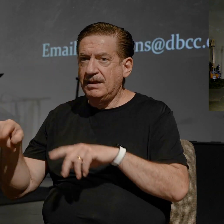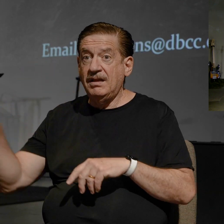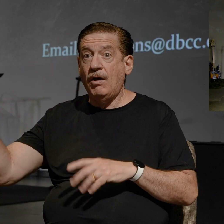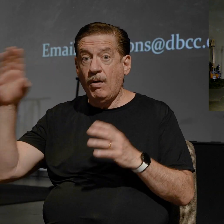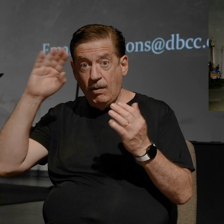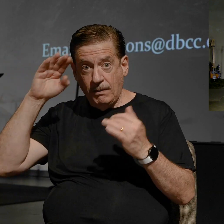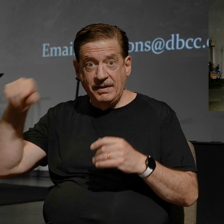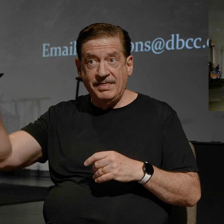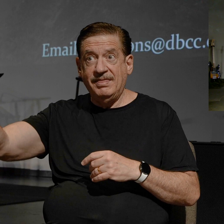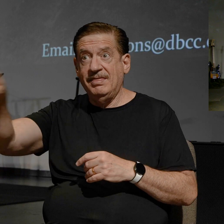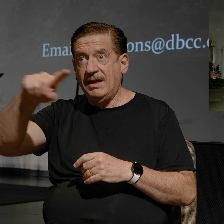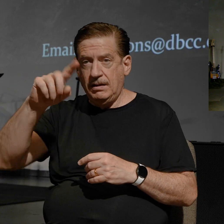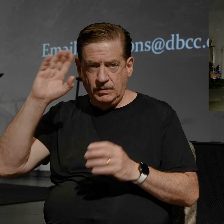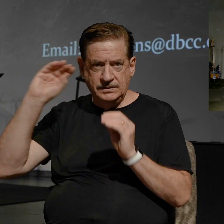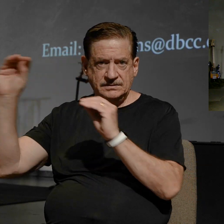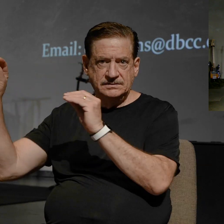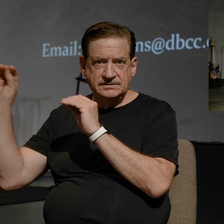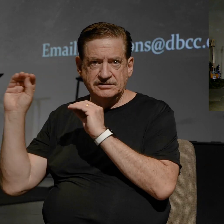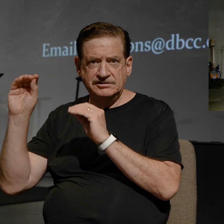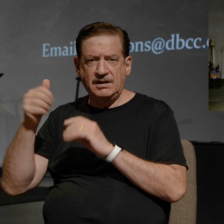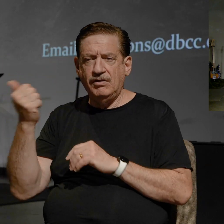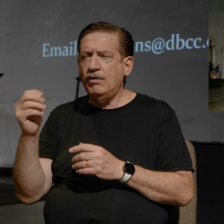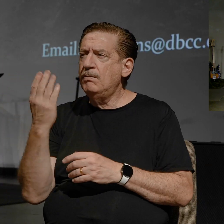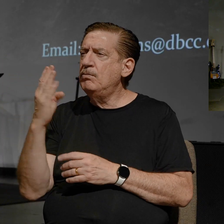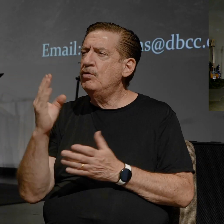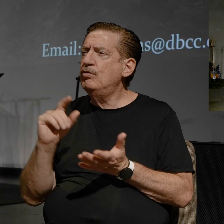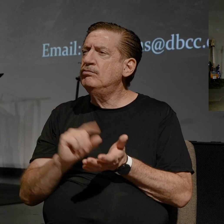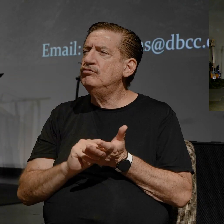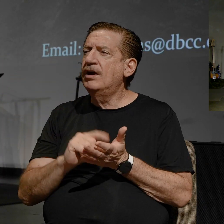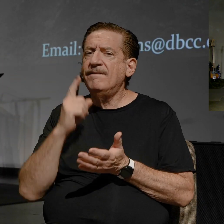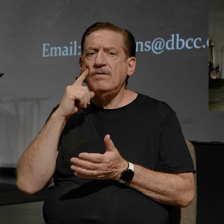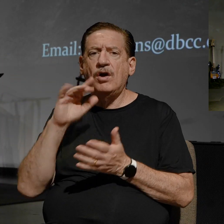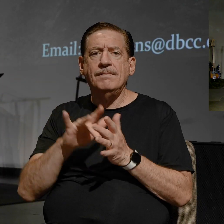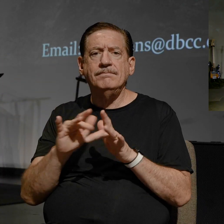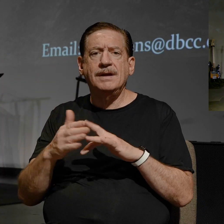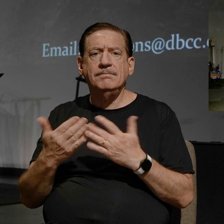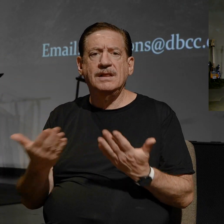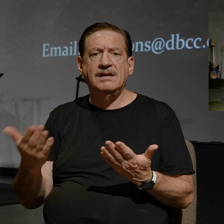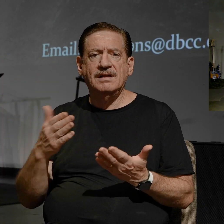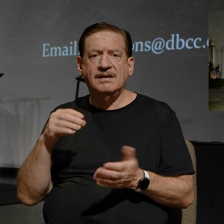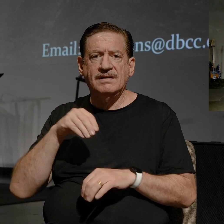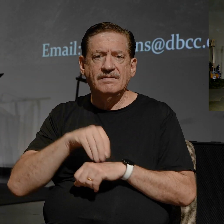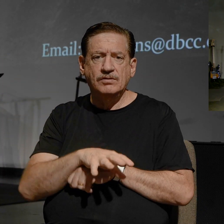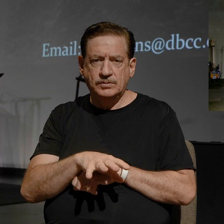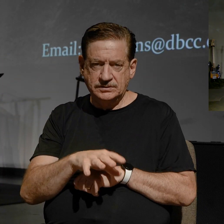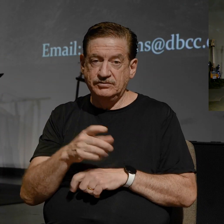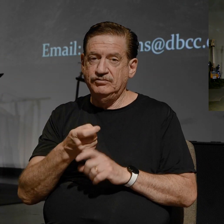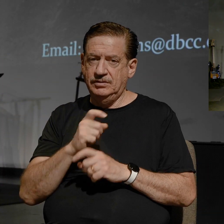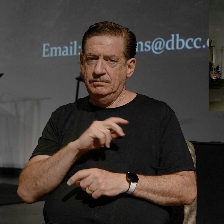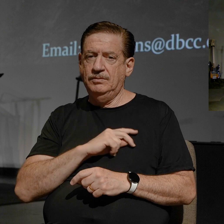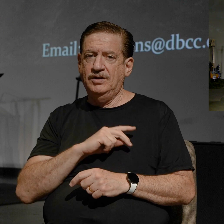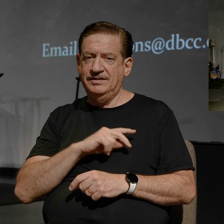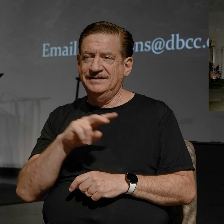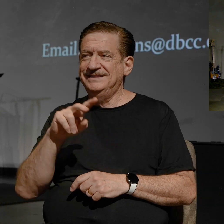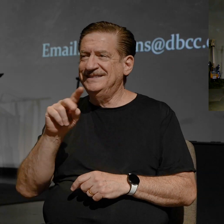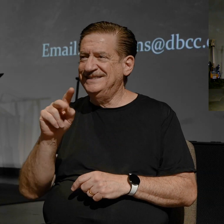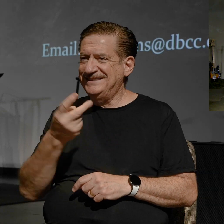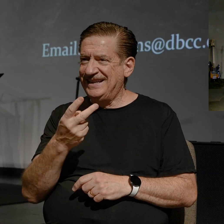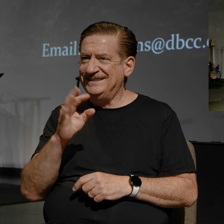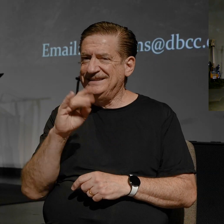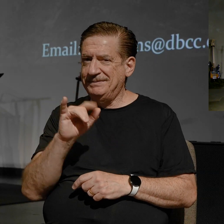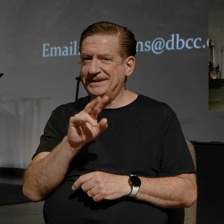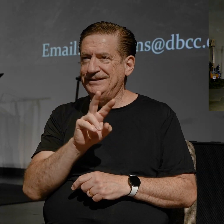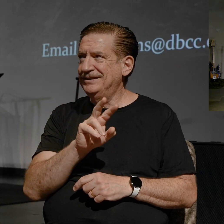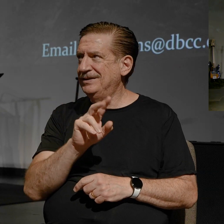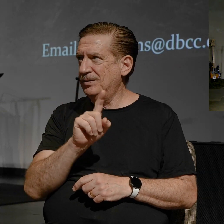teach others. We have a blueprint for biblical influence laid right before us by Paul in 2 Timothy 2:1 and 2. I've